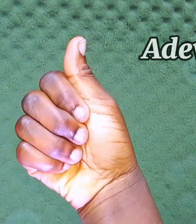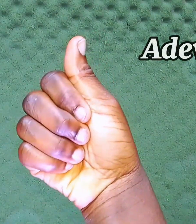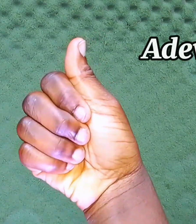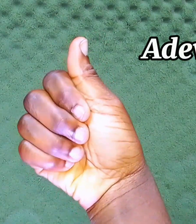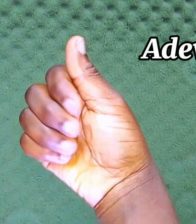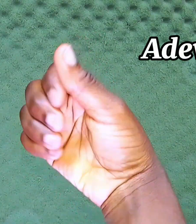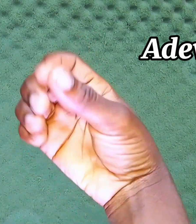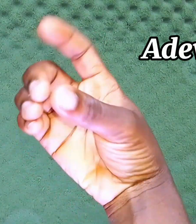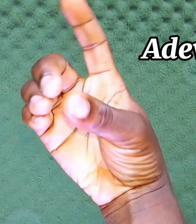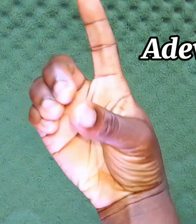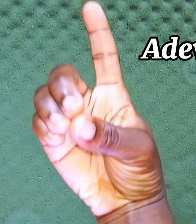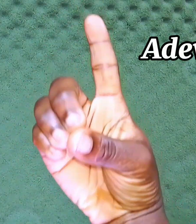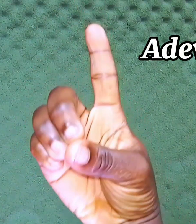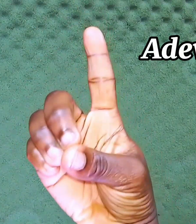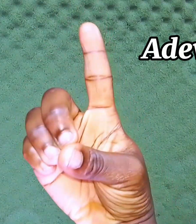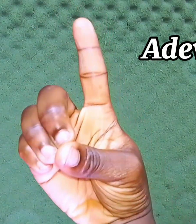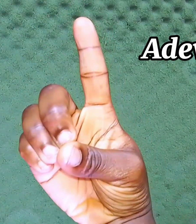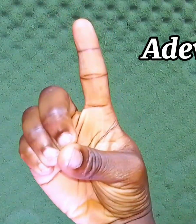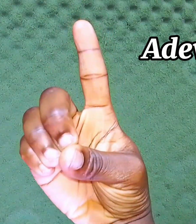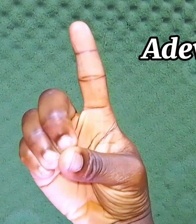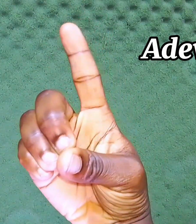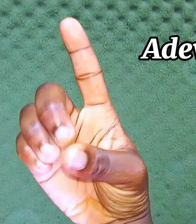8. Adewale.